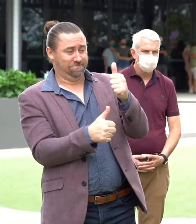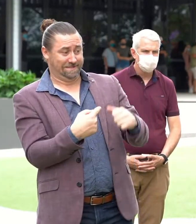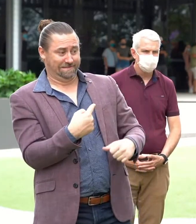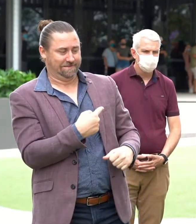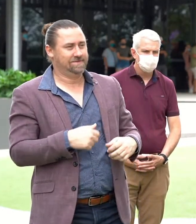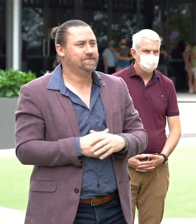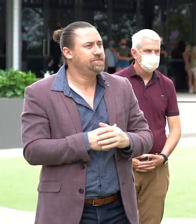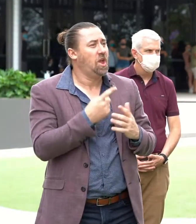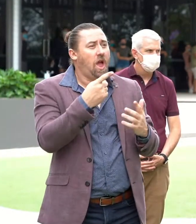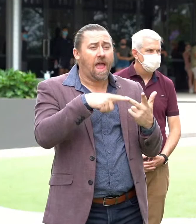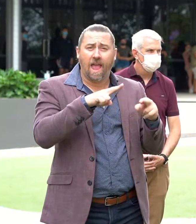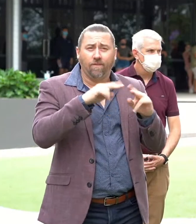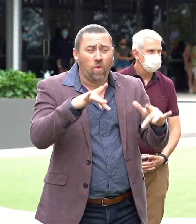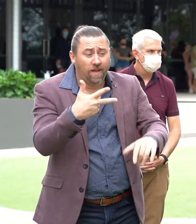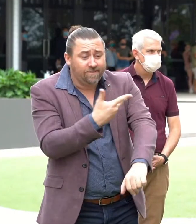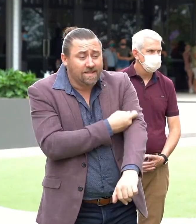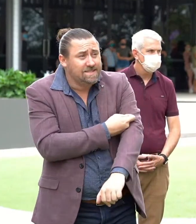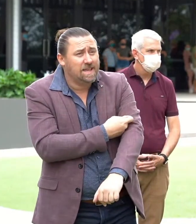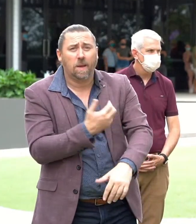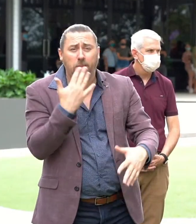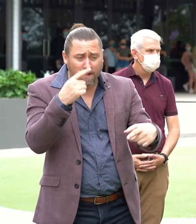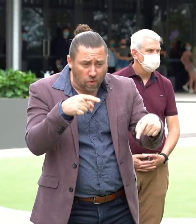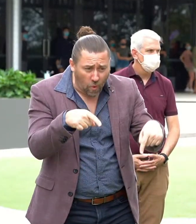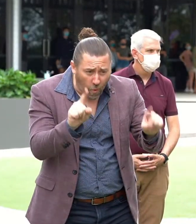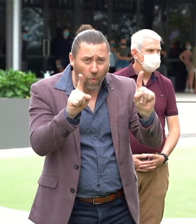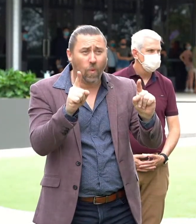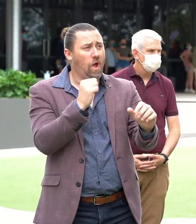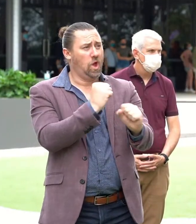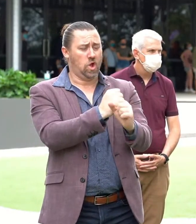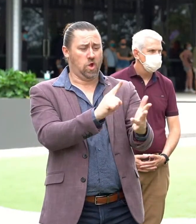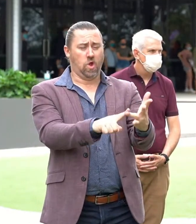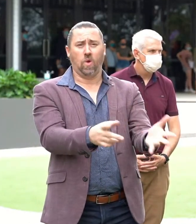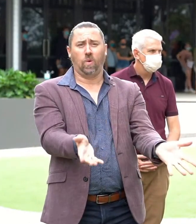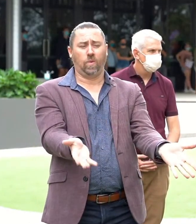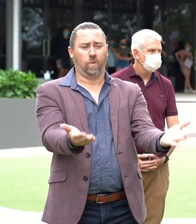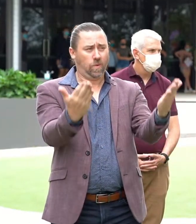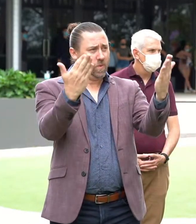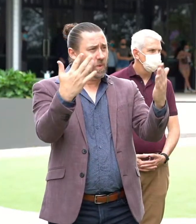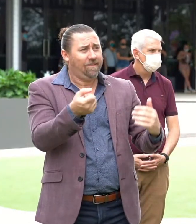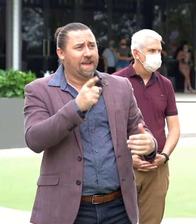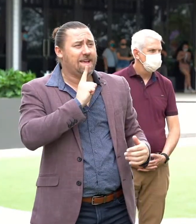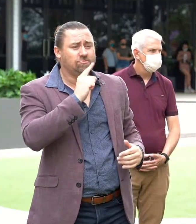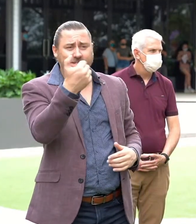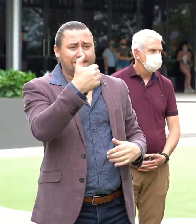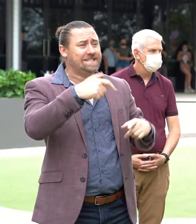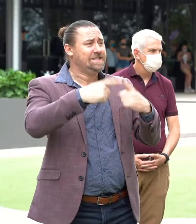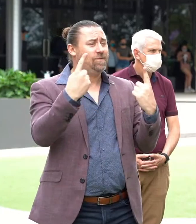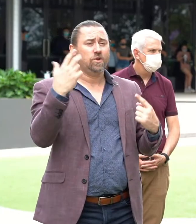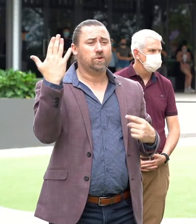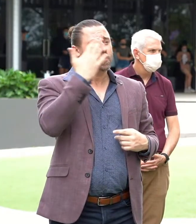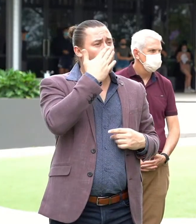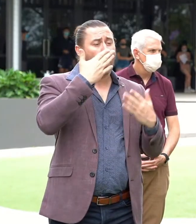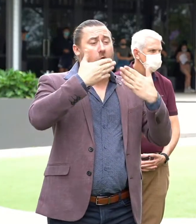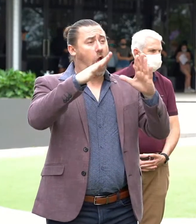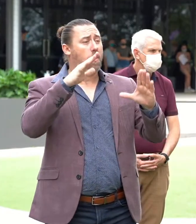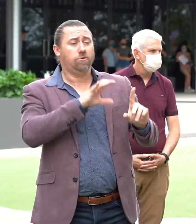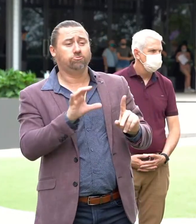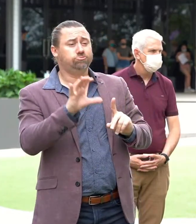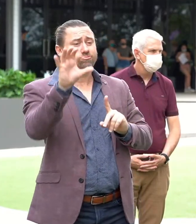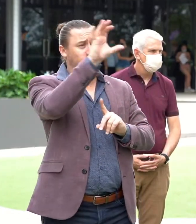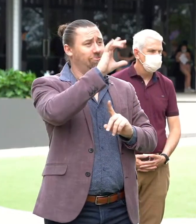been vaccinated, please come out and take advantage of our 116 school locations, as well, of